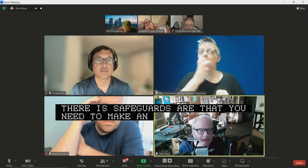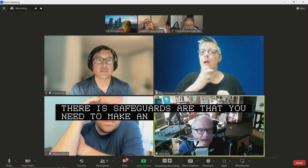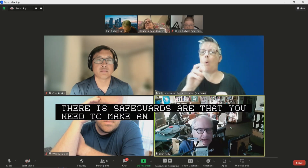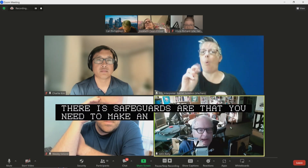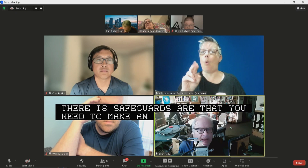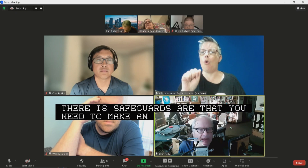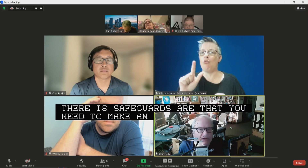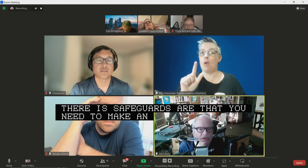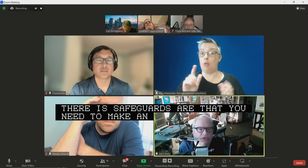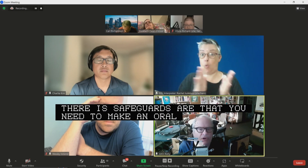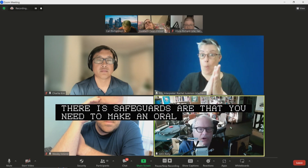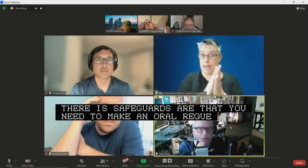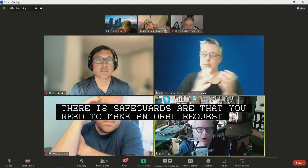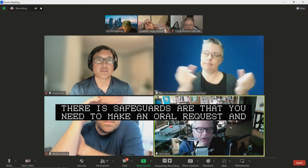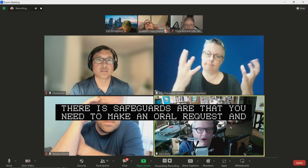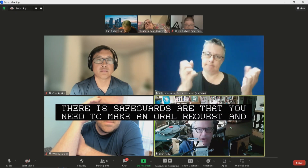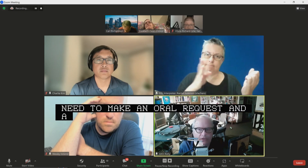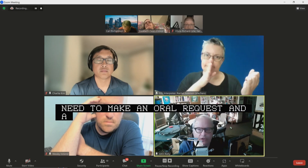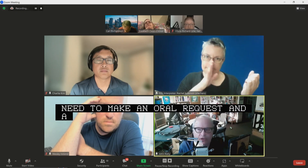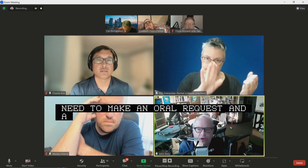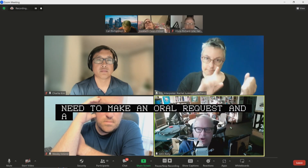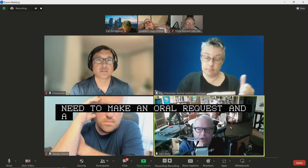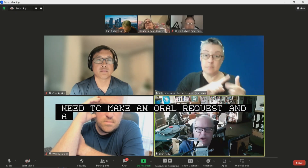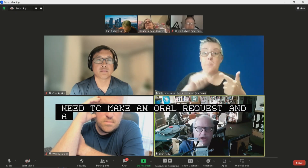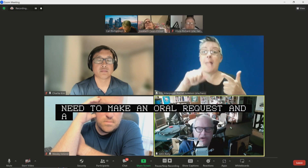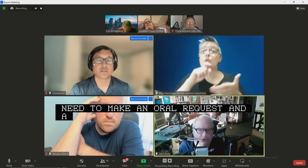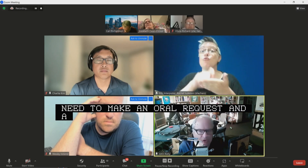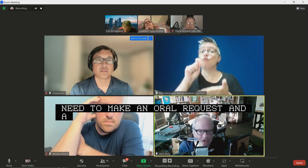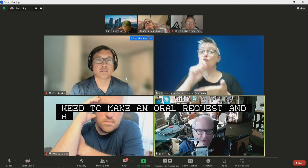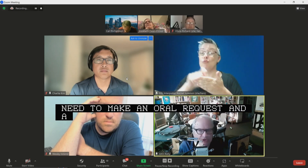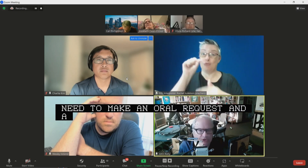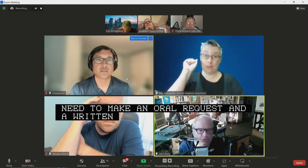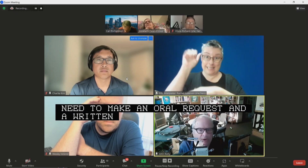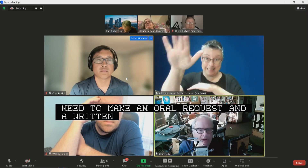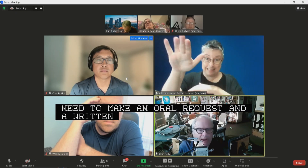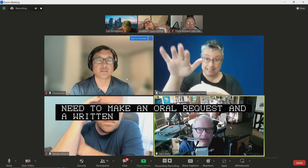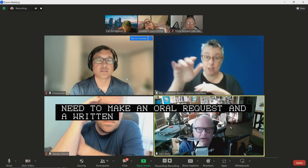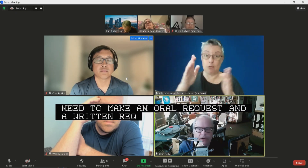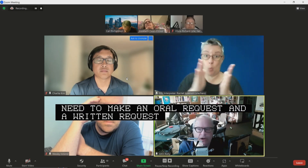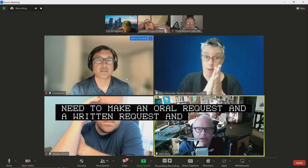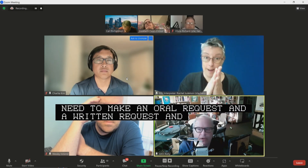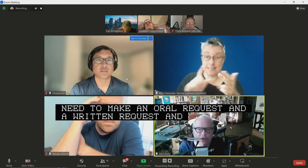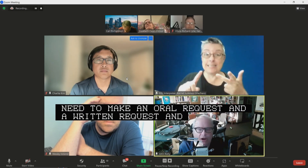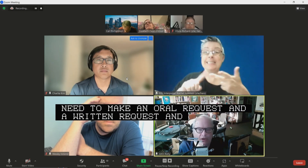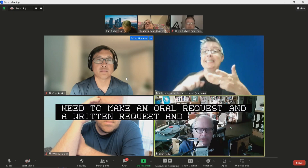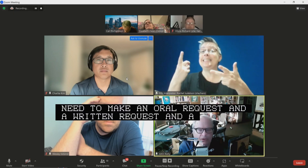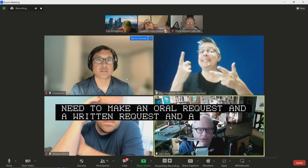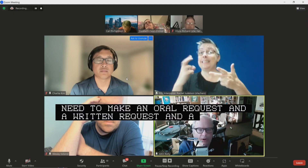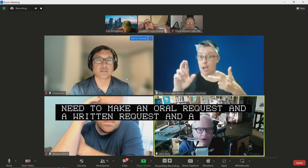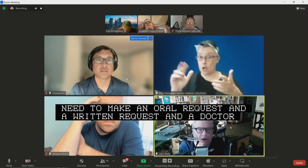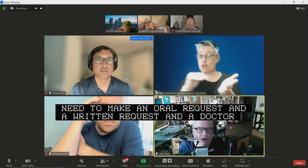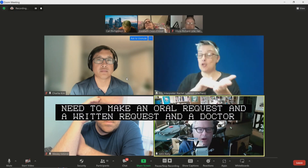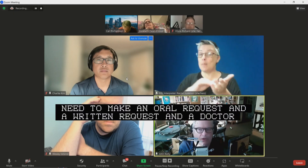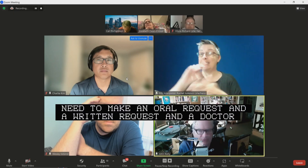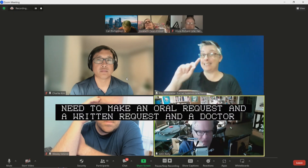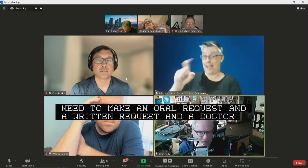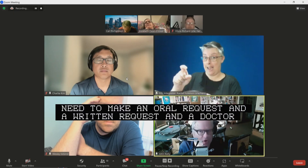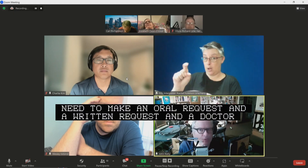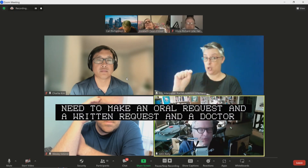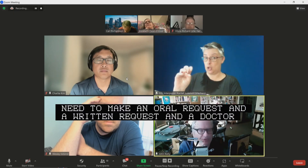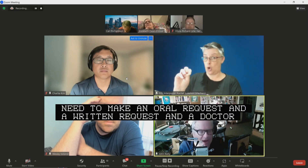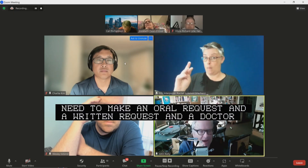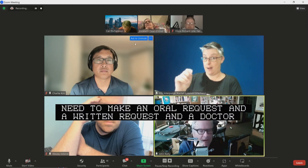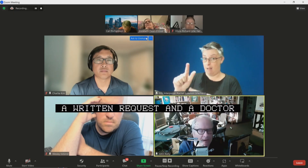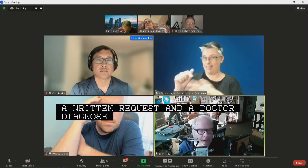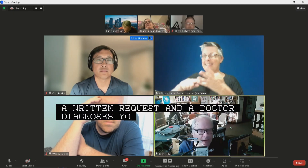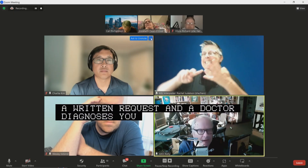request, and a doctor diagnoses you, and another doctor